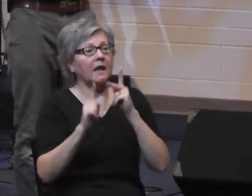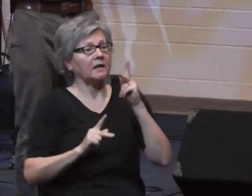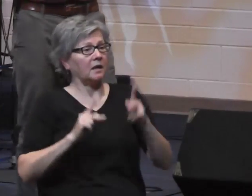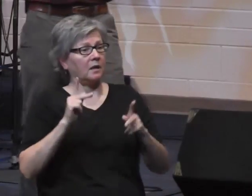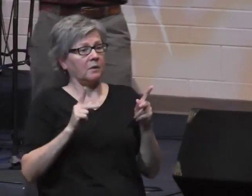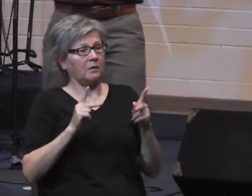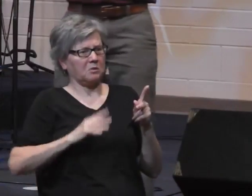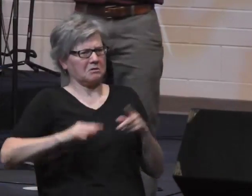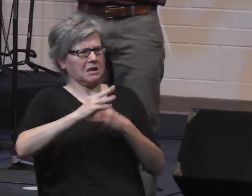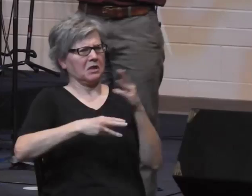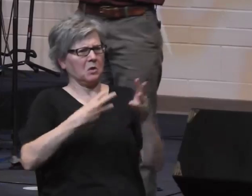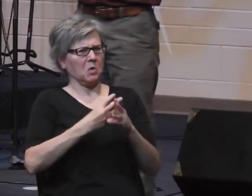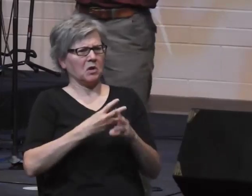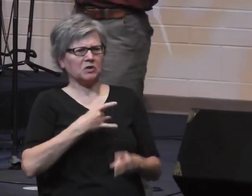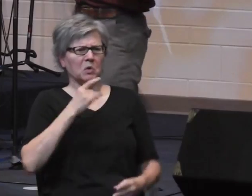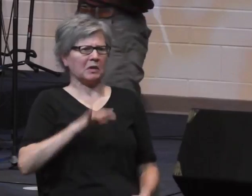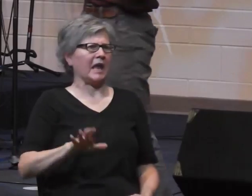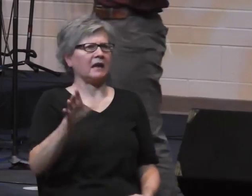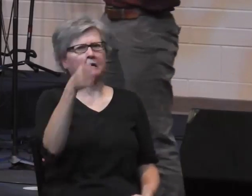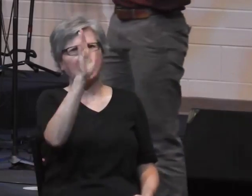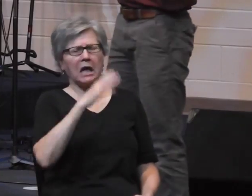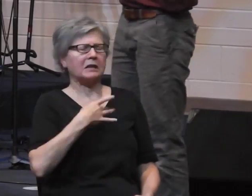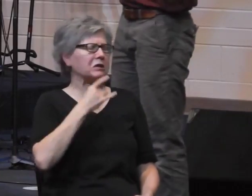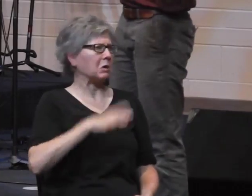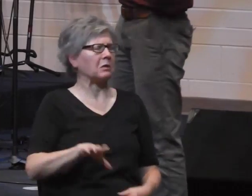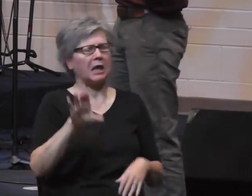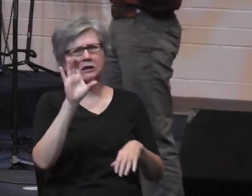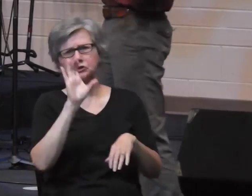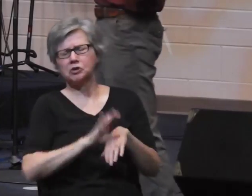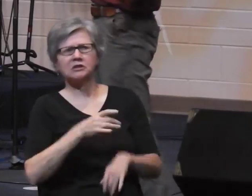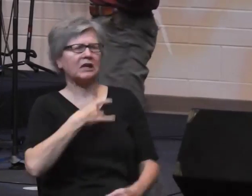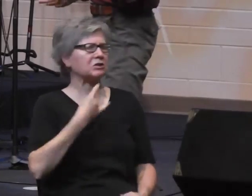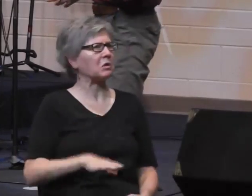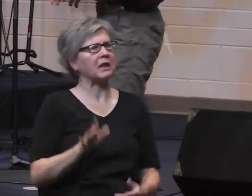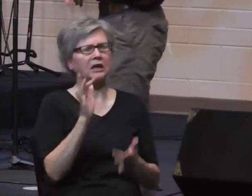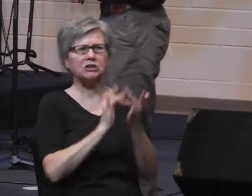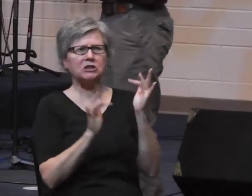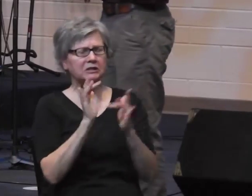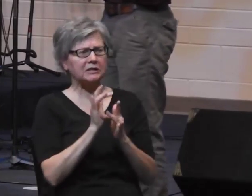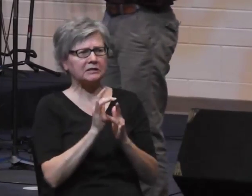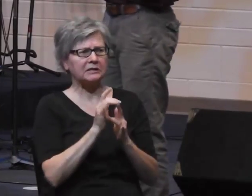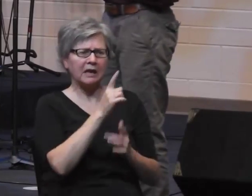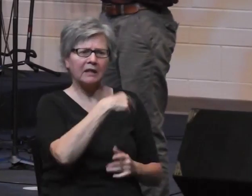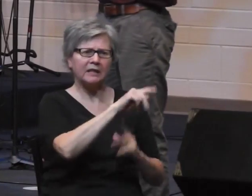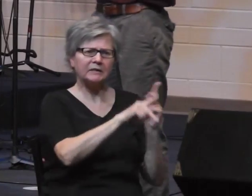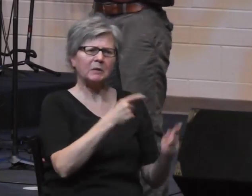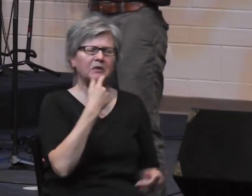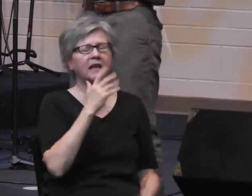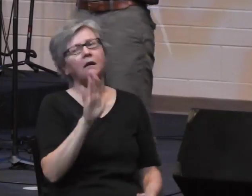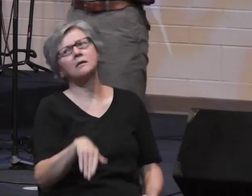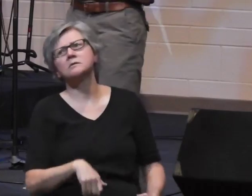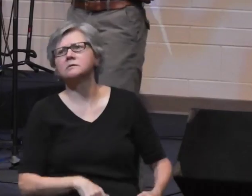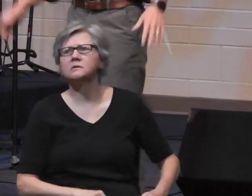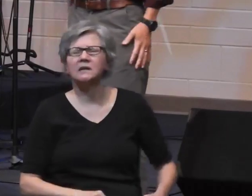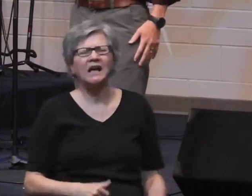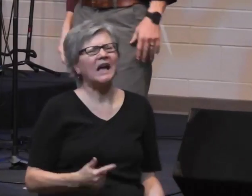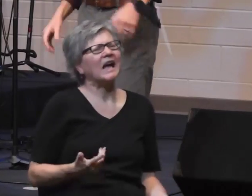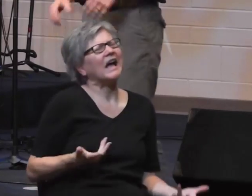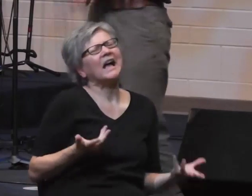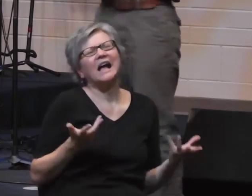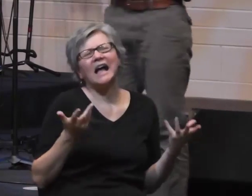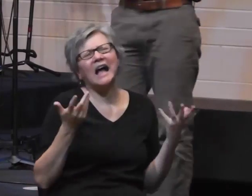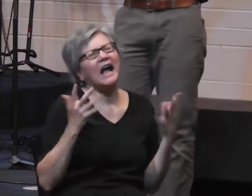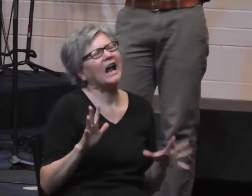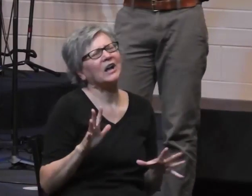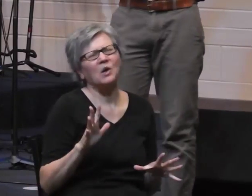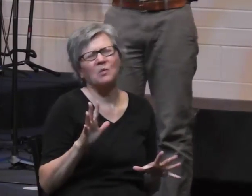don't like God, who don't like church, who don't like Jesus, people that I encounter who say things like, man, I just want